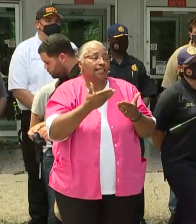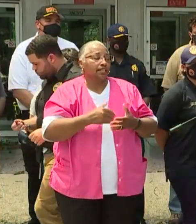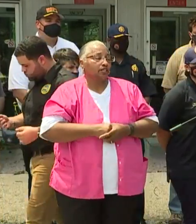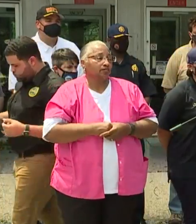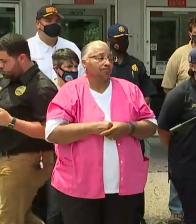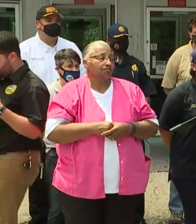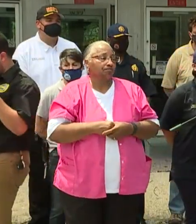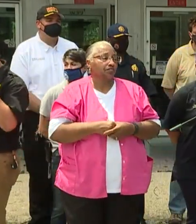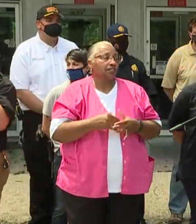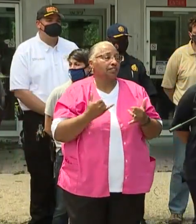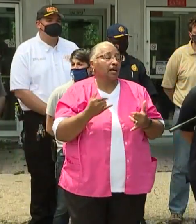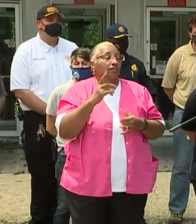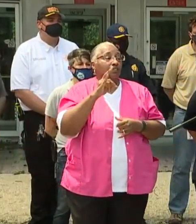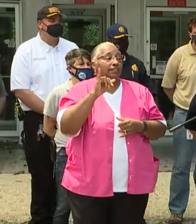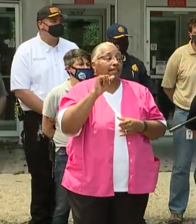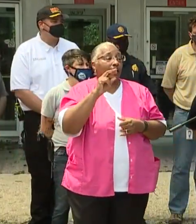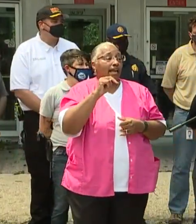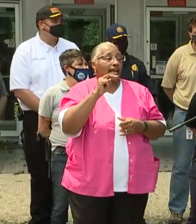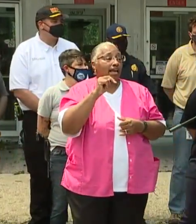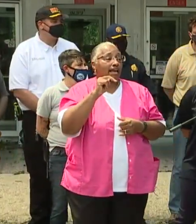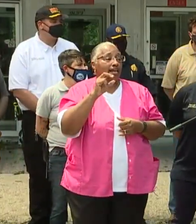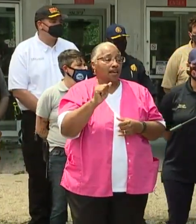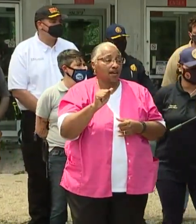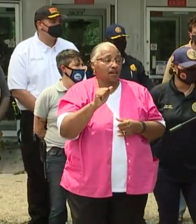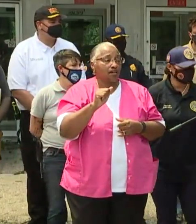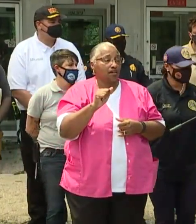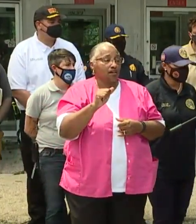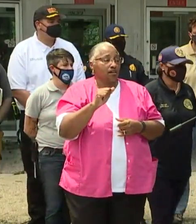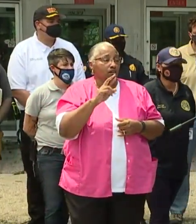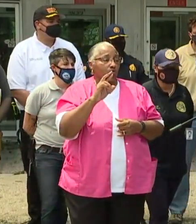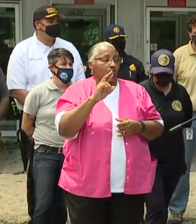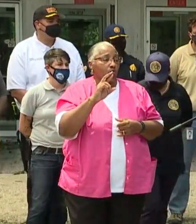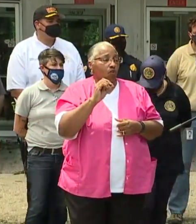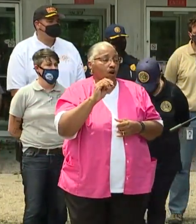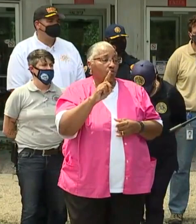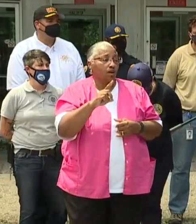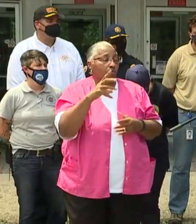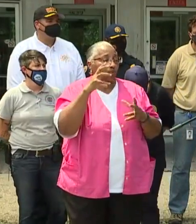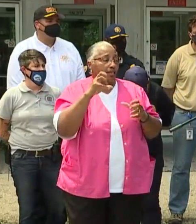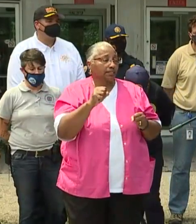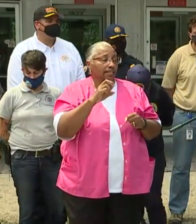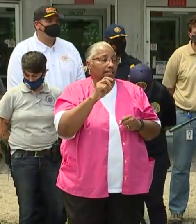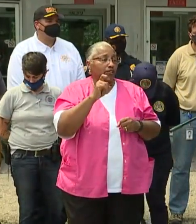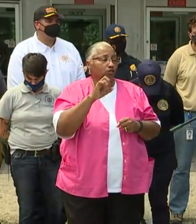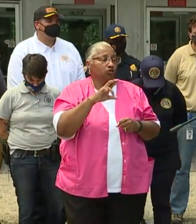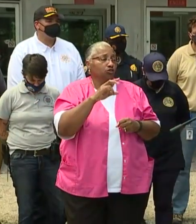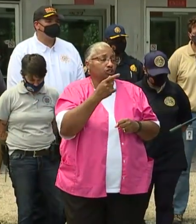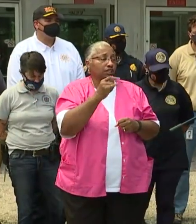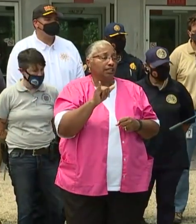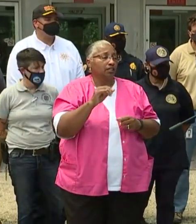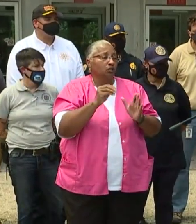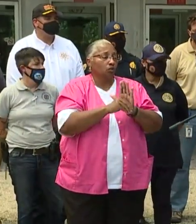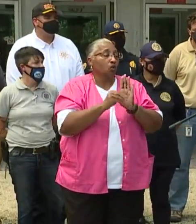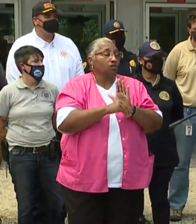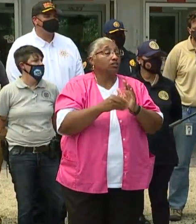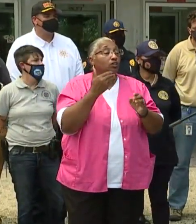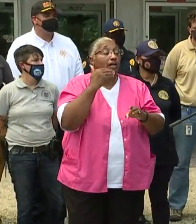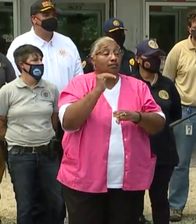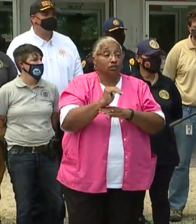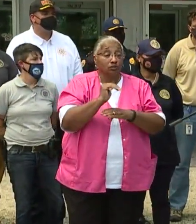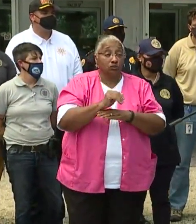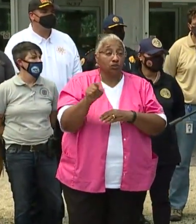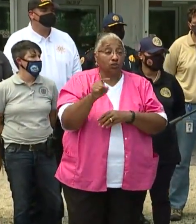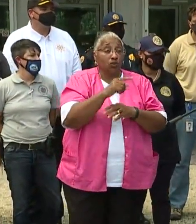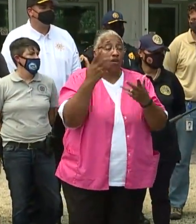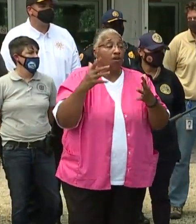Ms. Deanna Rodriguez, the President and CEO of Entergy, New Orleans. Hi, good afternoon, everyone. As you